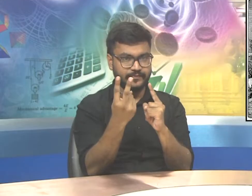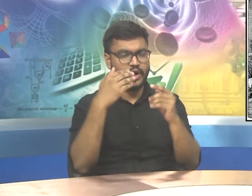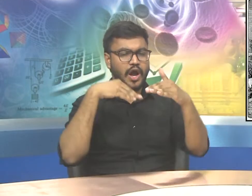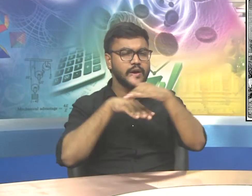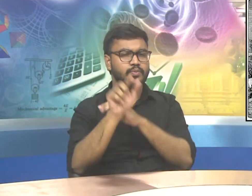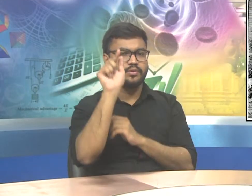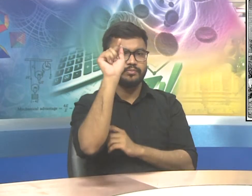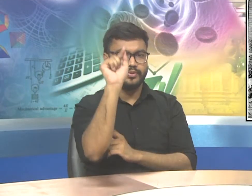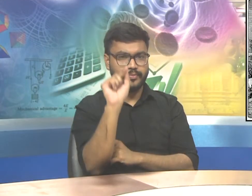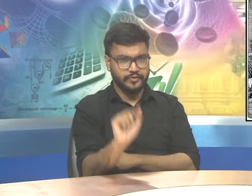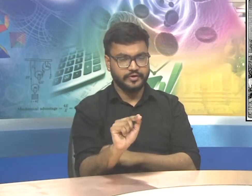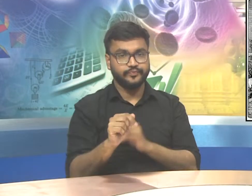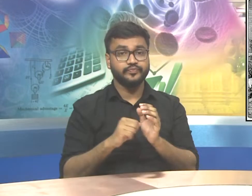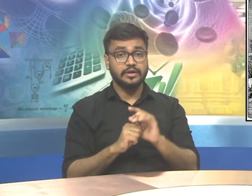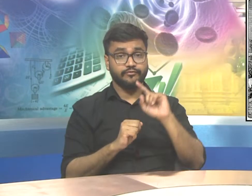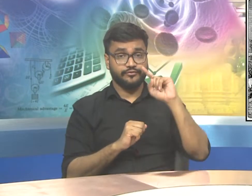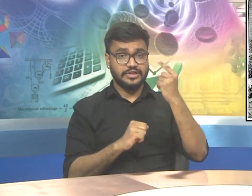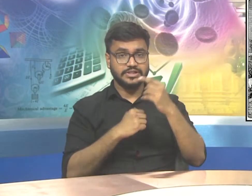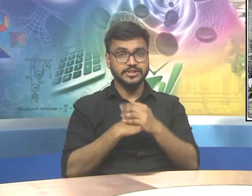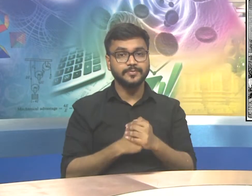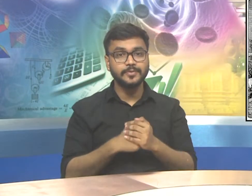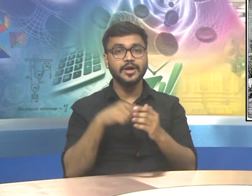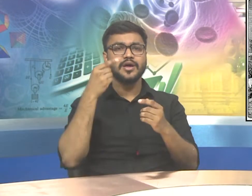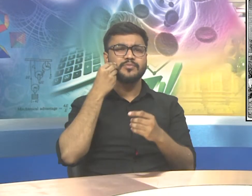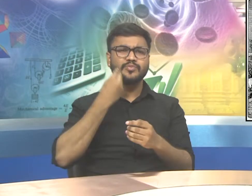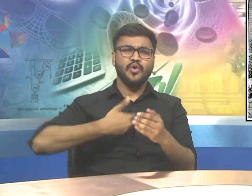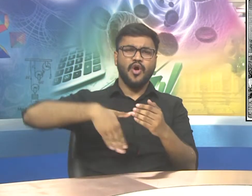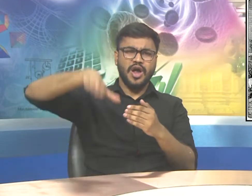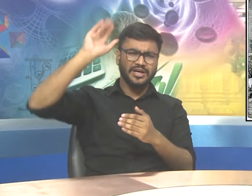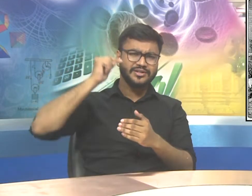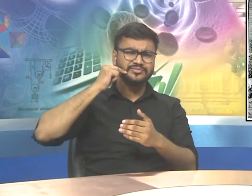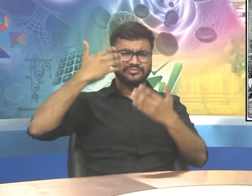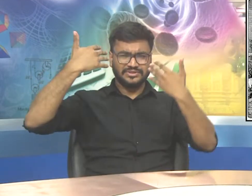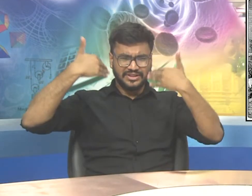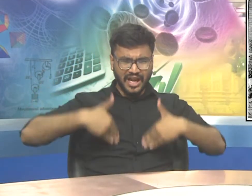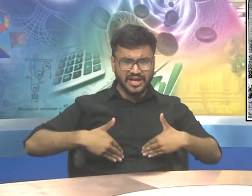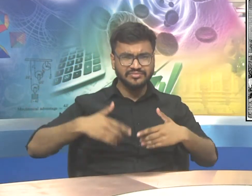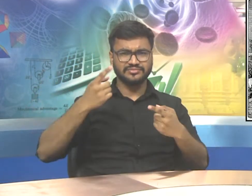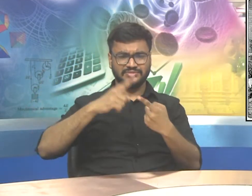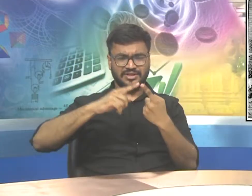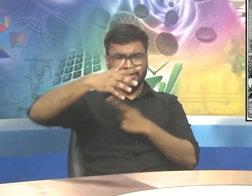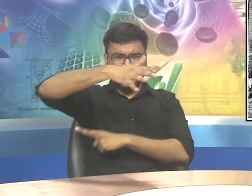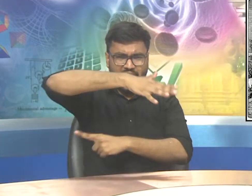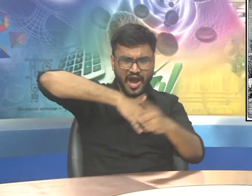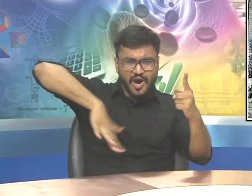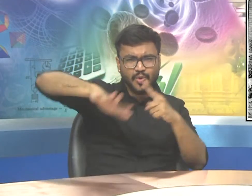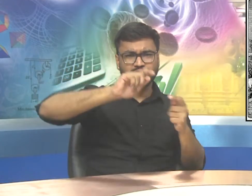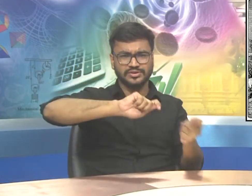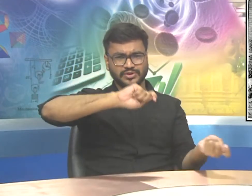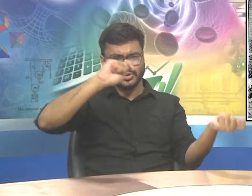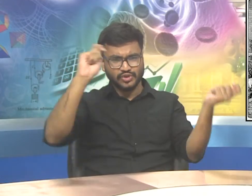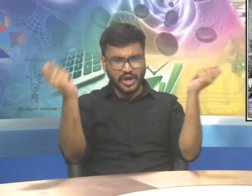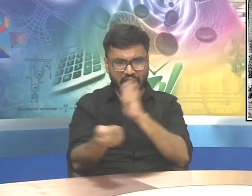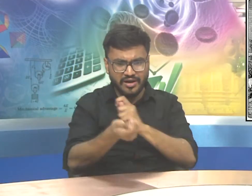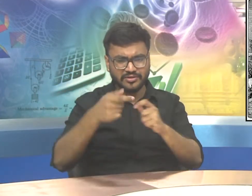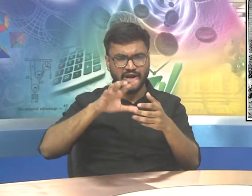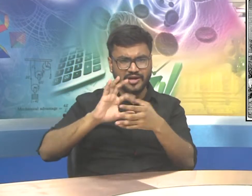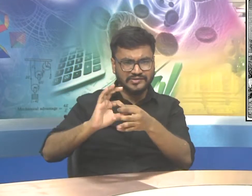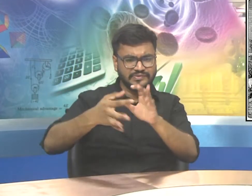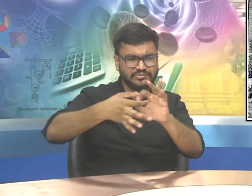In Part 2, we have learned about various things, like we have learned